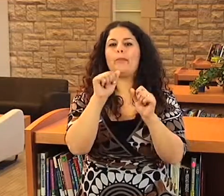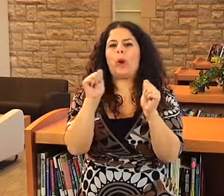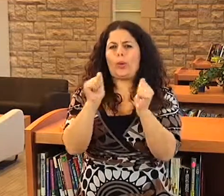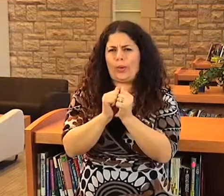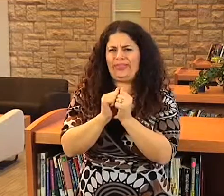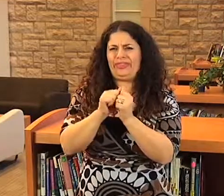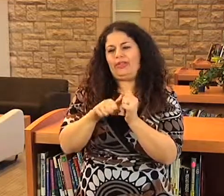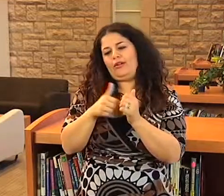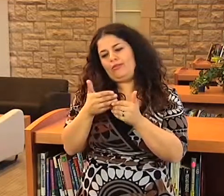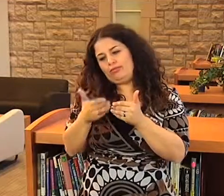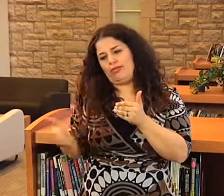a lot on lip reading.